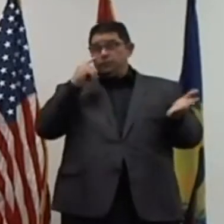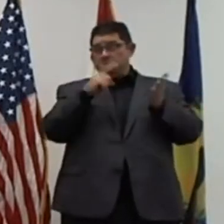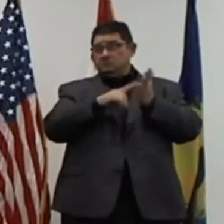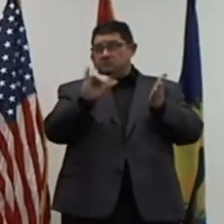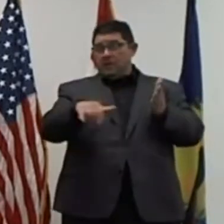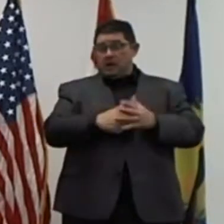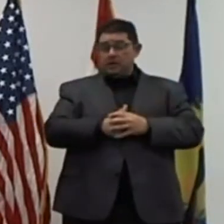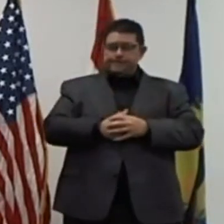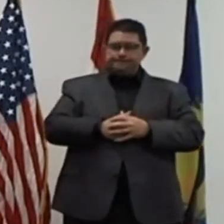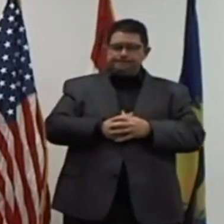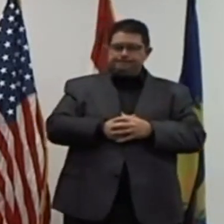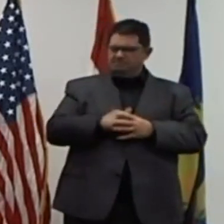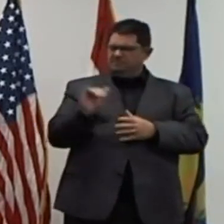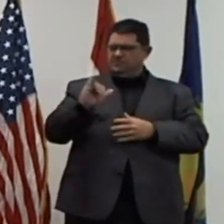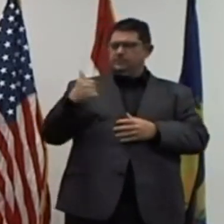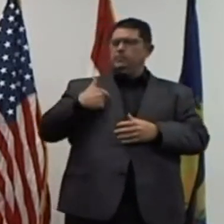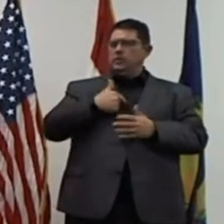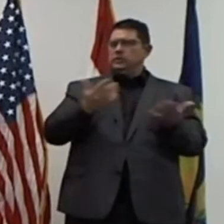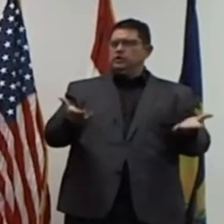have.